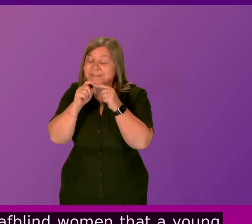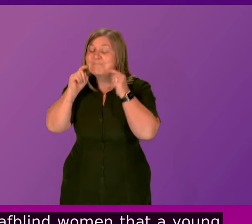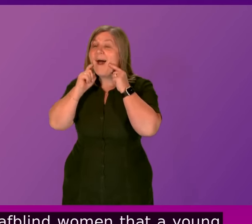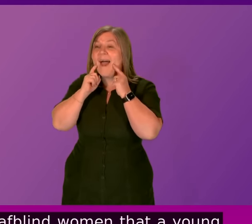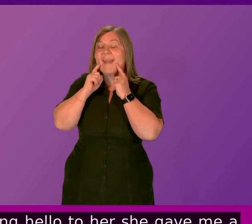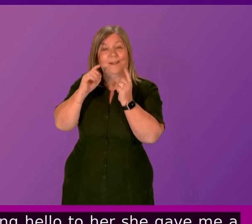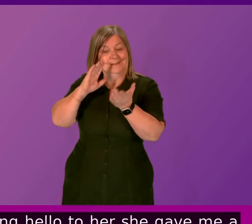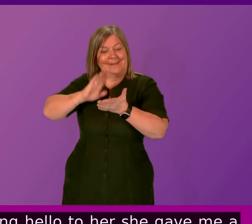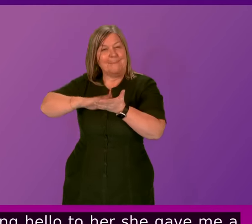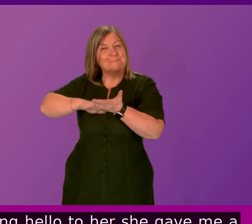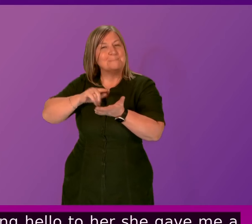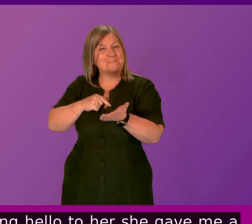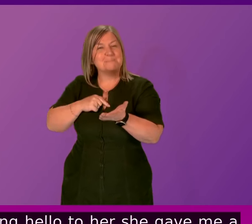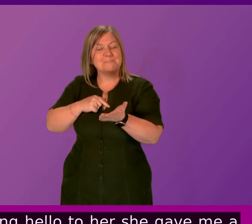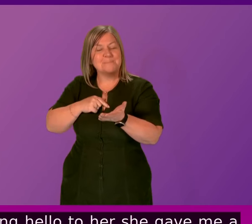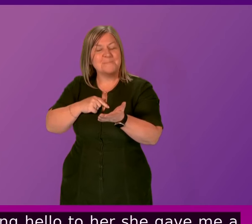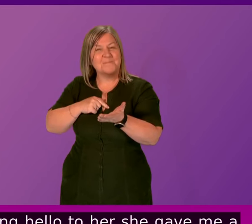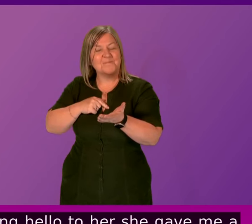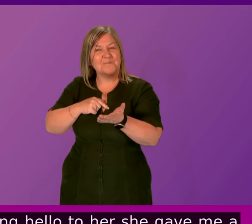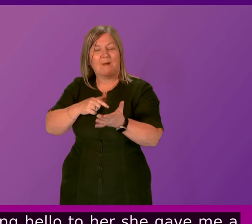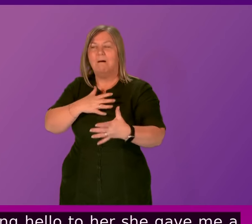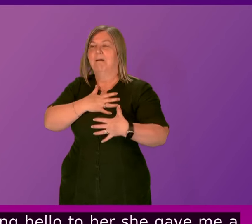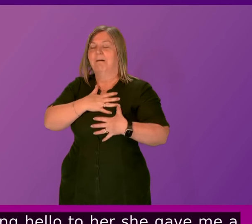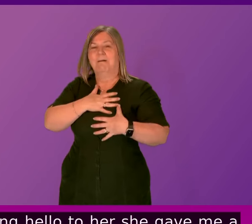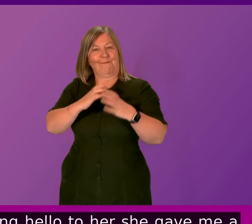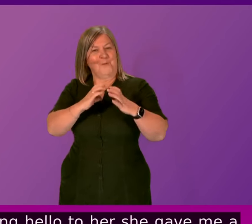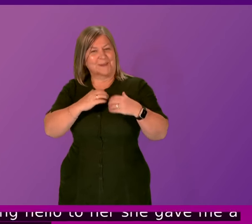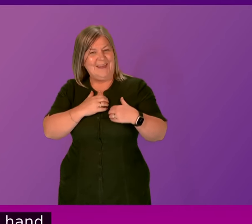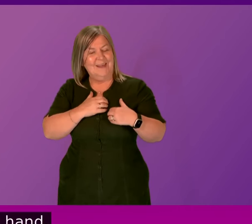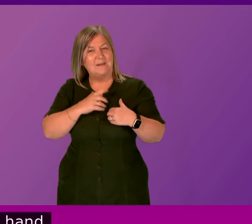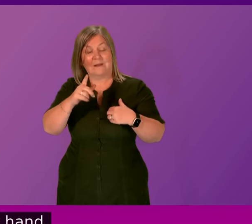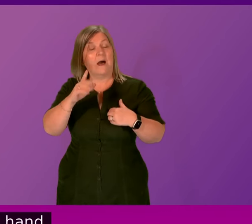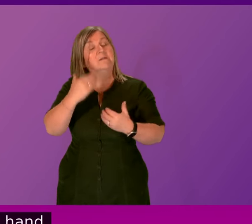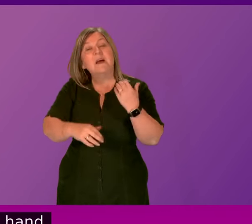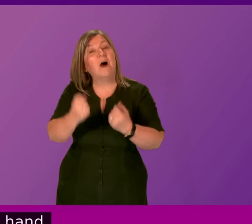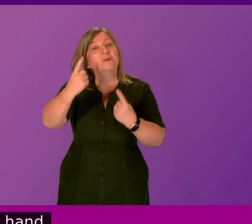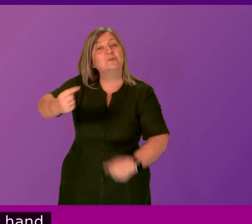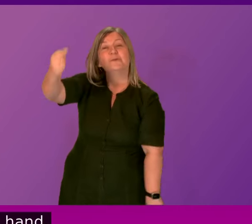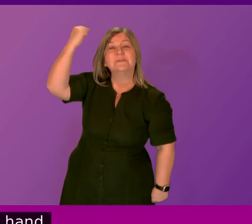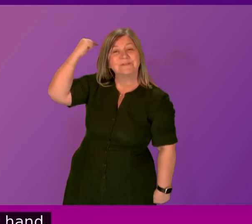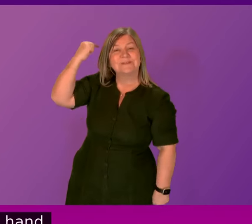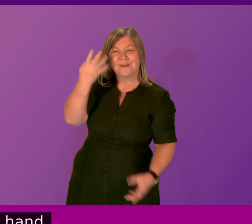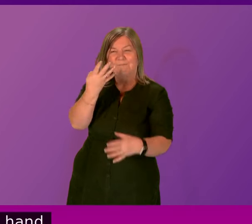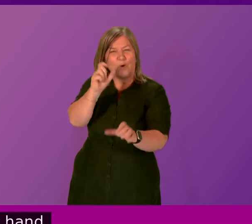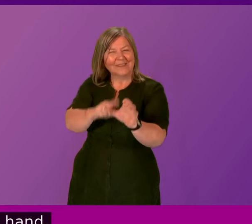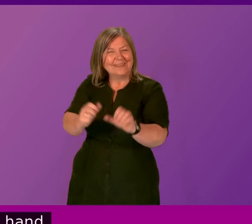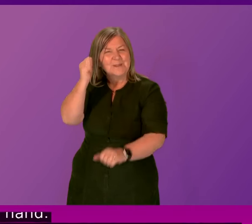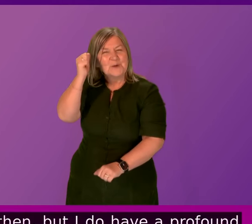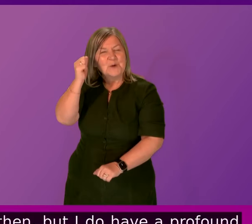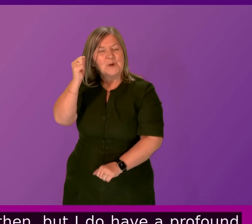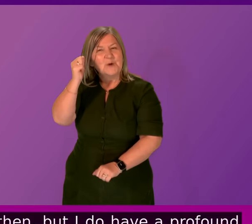my hand. What I didn't understand then, but I do have a profound understanding of now, is the